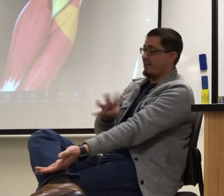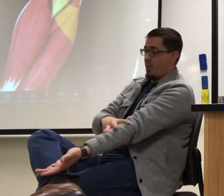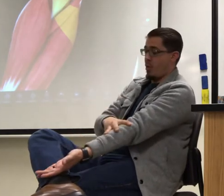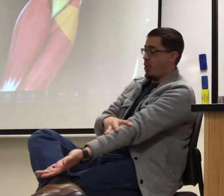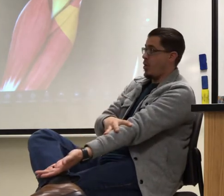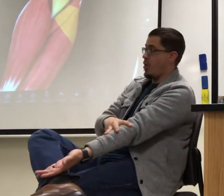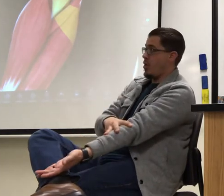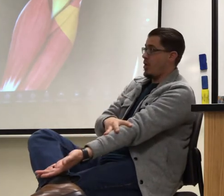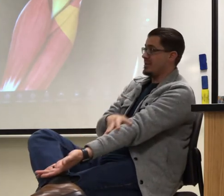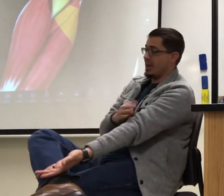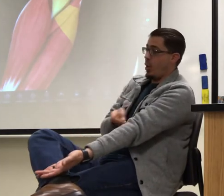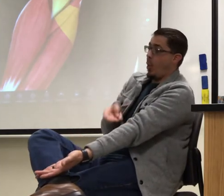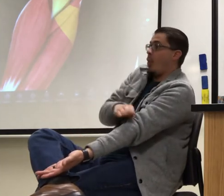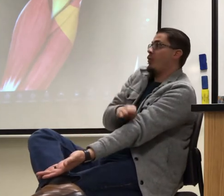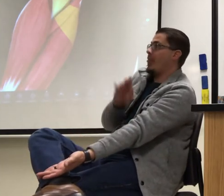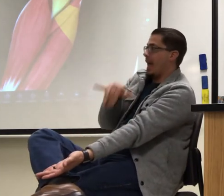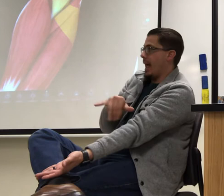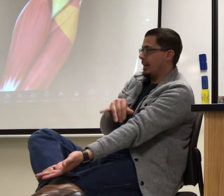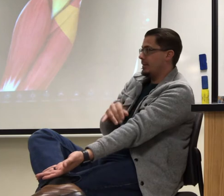muscles I just taught?